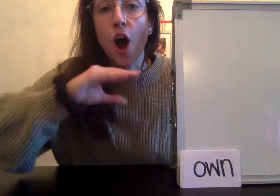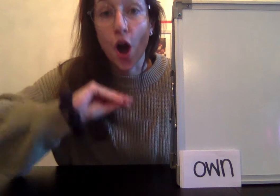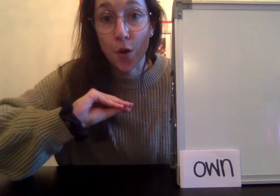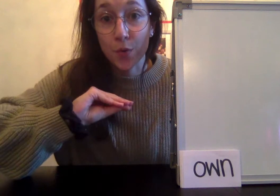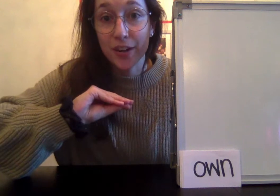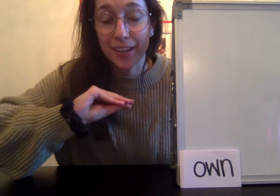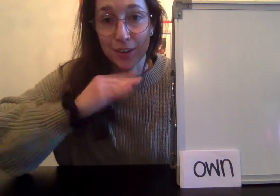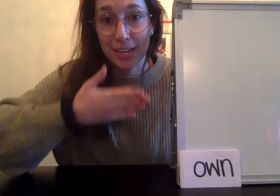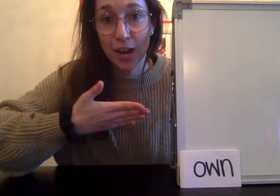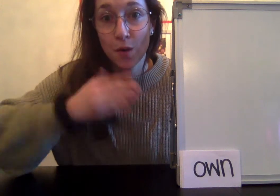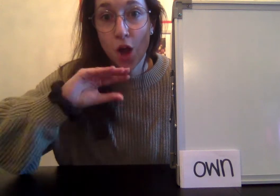Own, get ready, go.